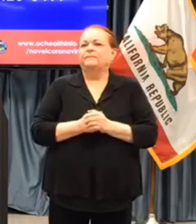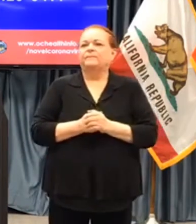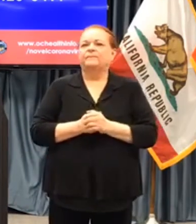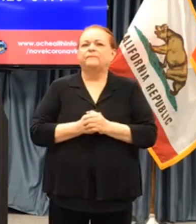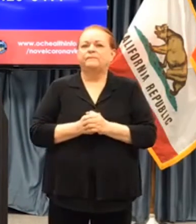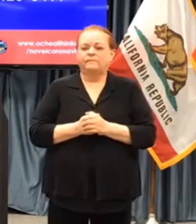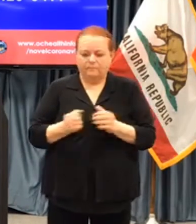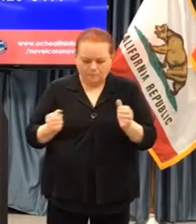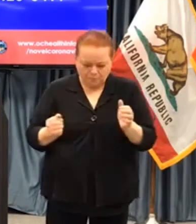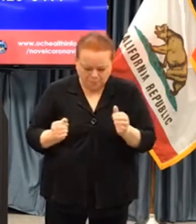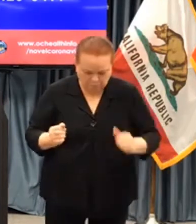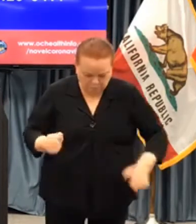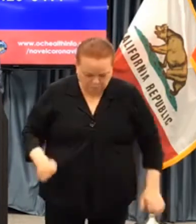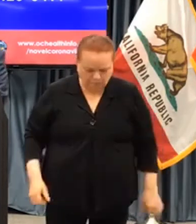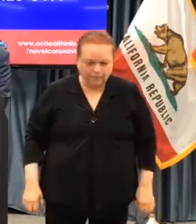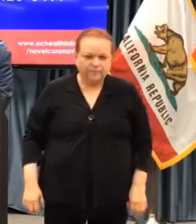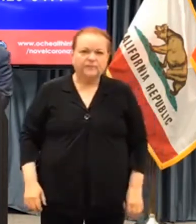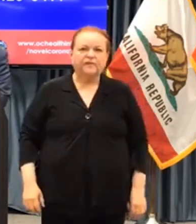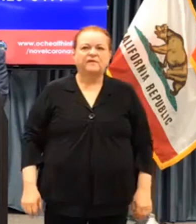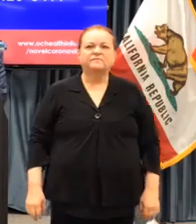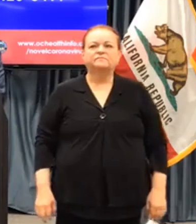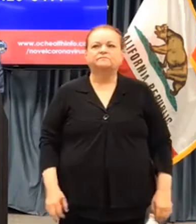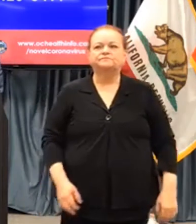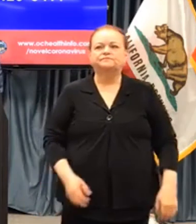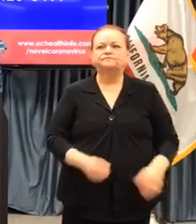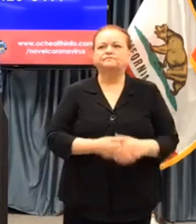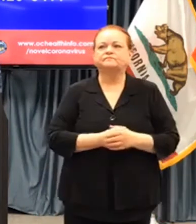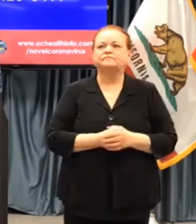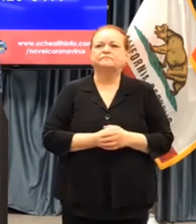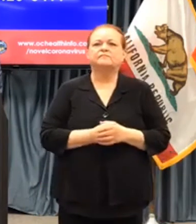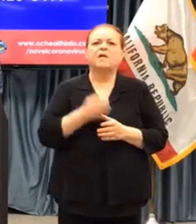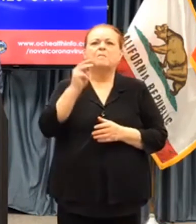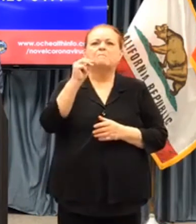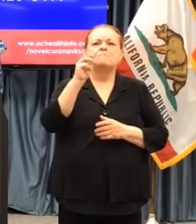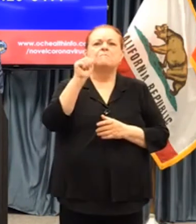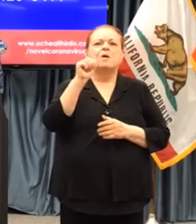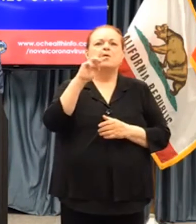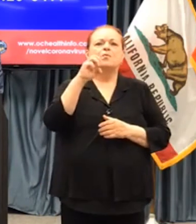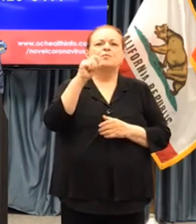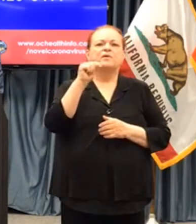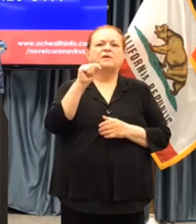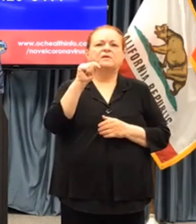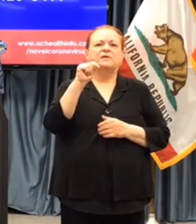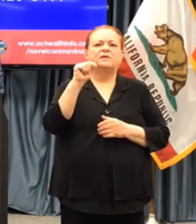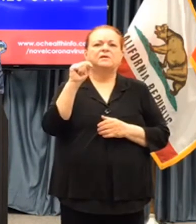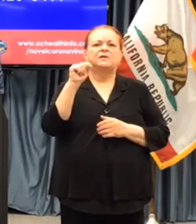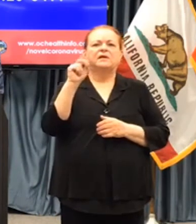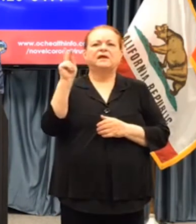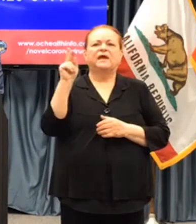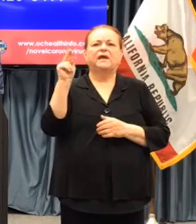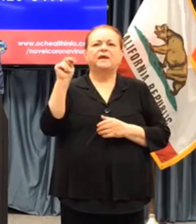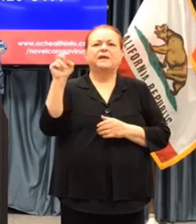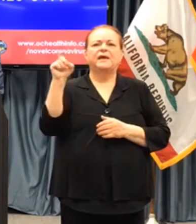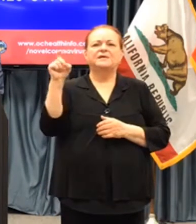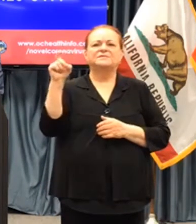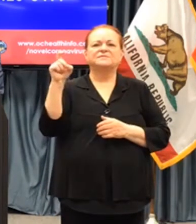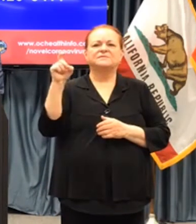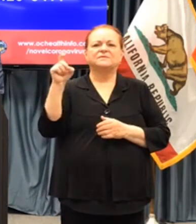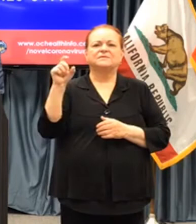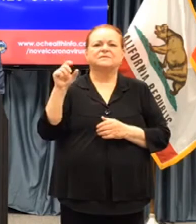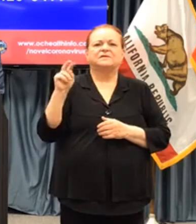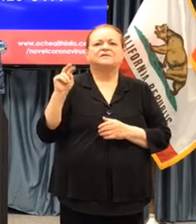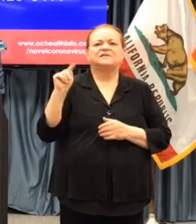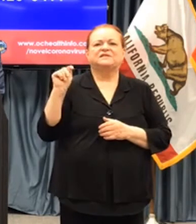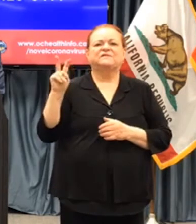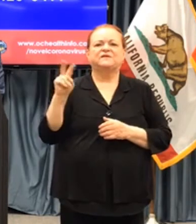And our next question will come from the line of Margaret Guerrero with KNX. Please go ahead.